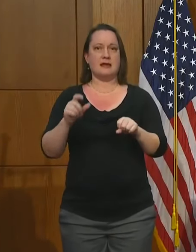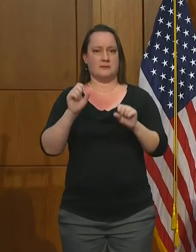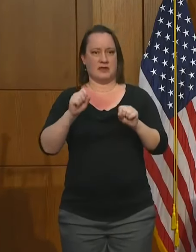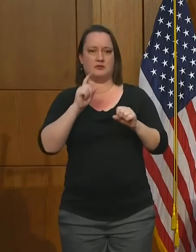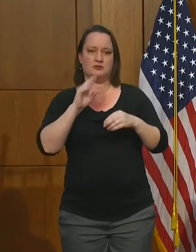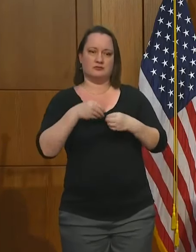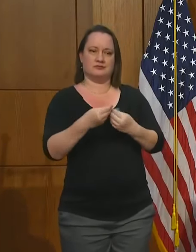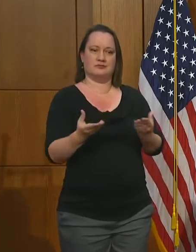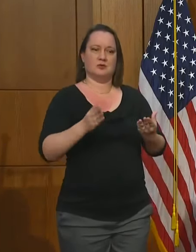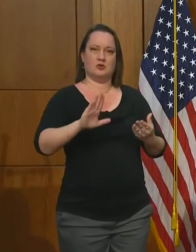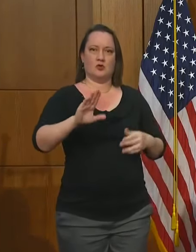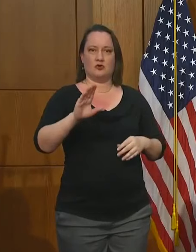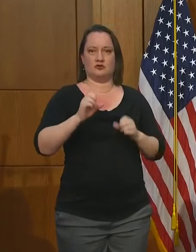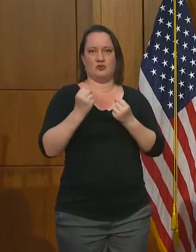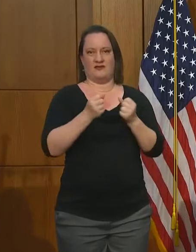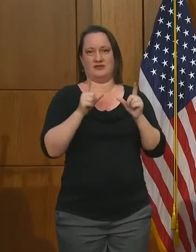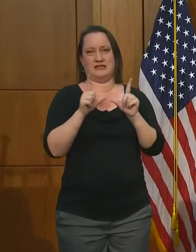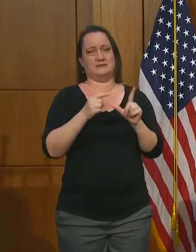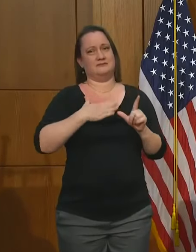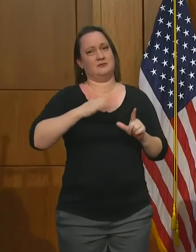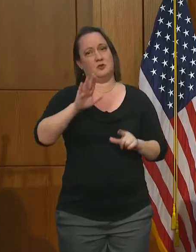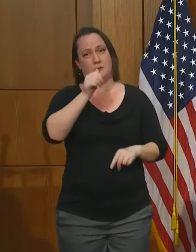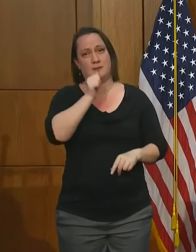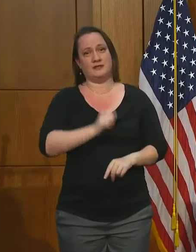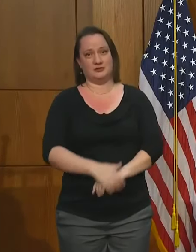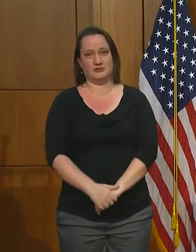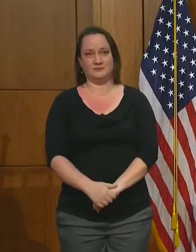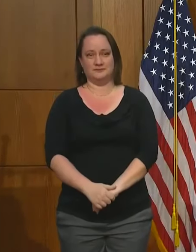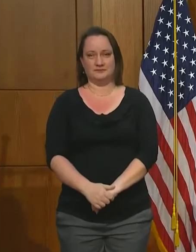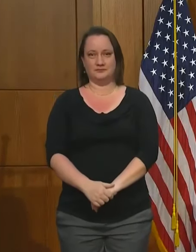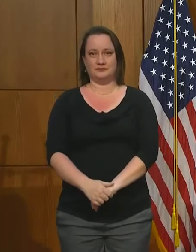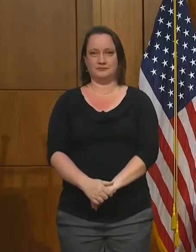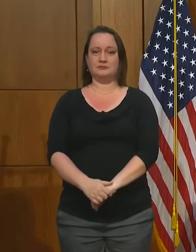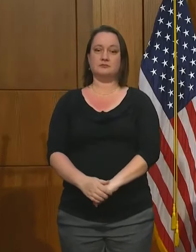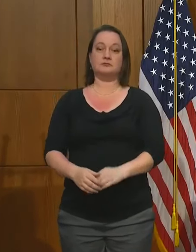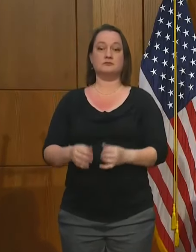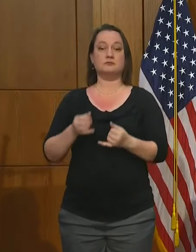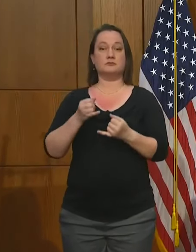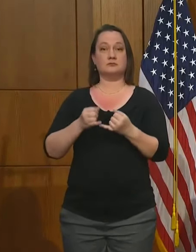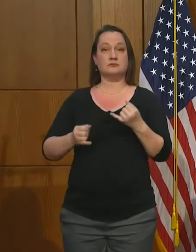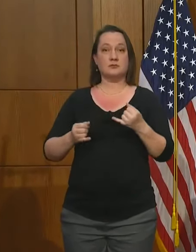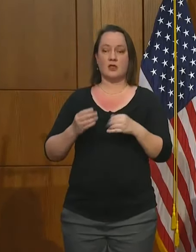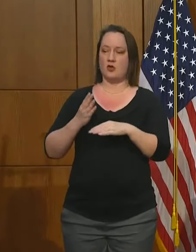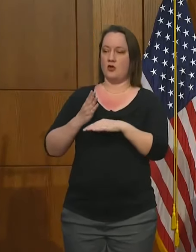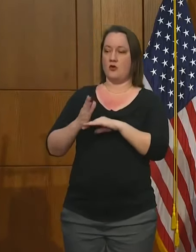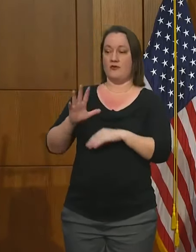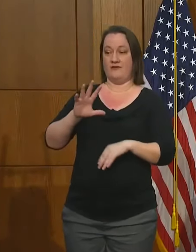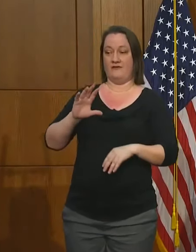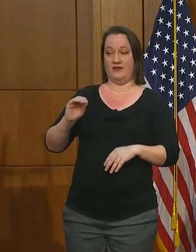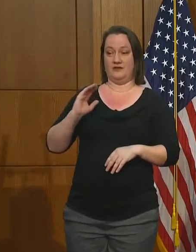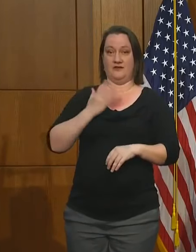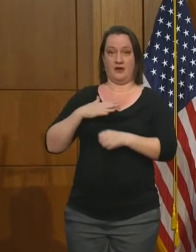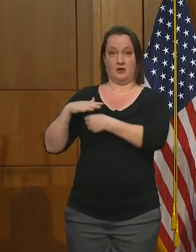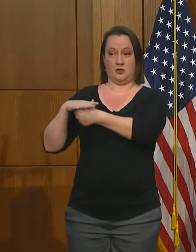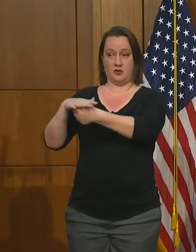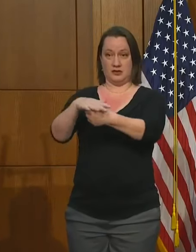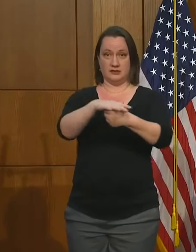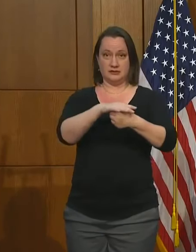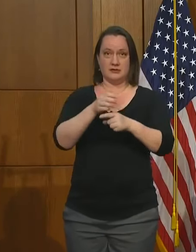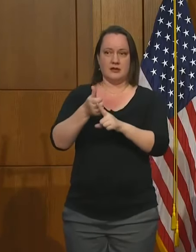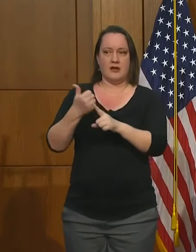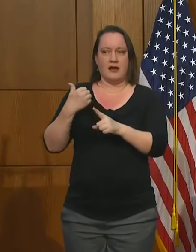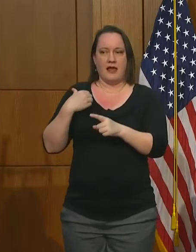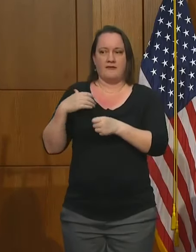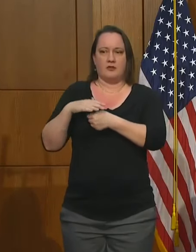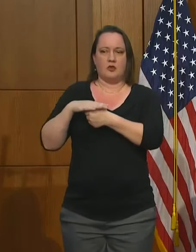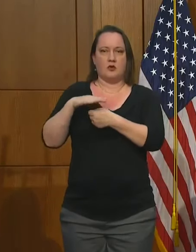you. So I appreciate your patience. And finally, more than 50 of our localities have local elections